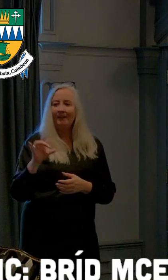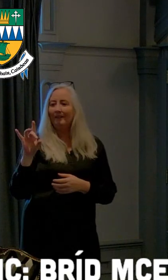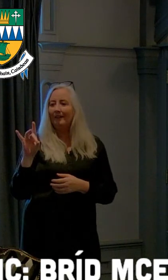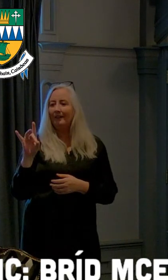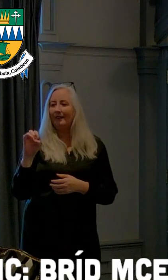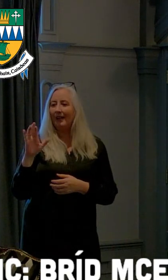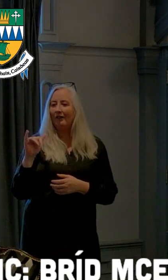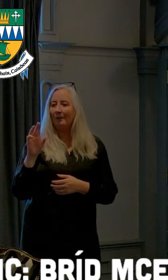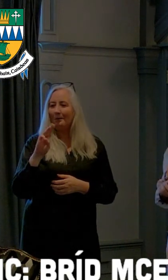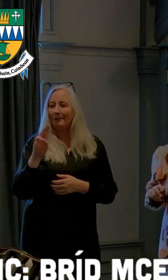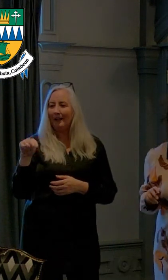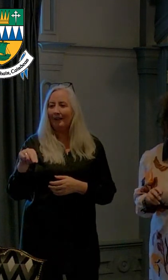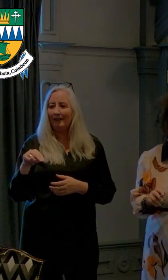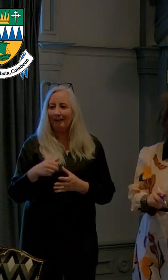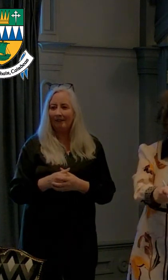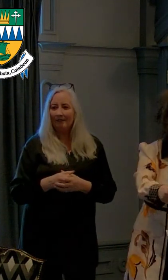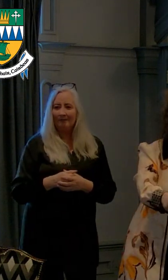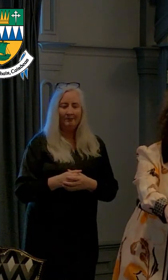by Anne-Marie.